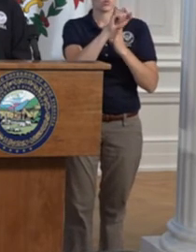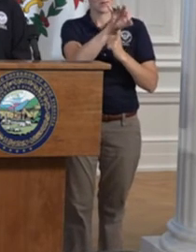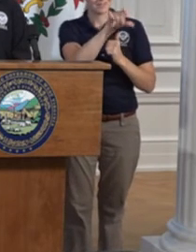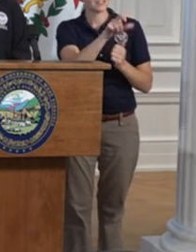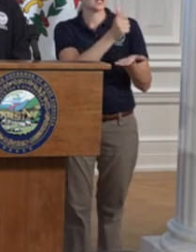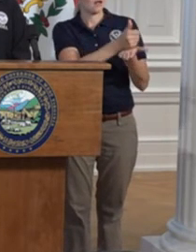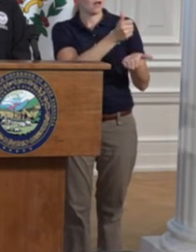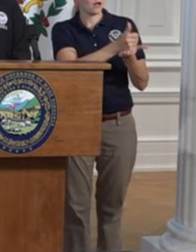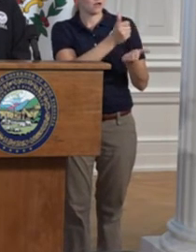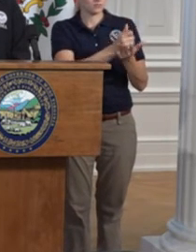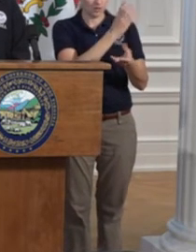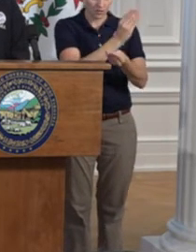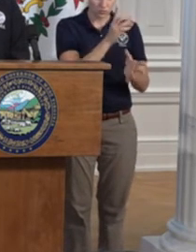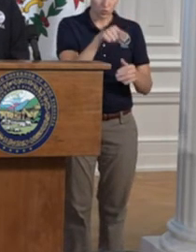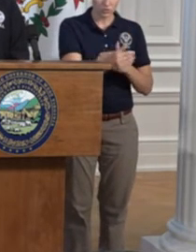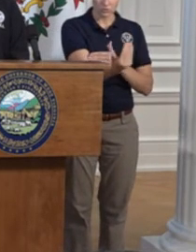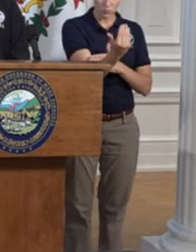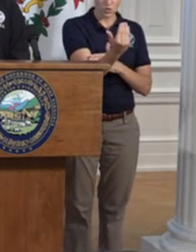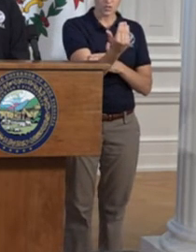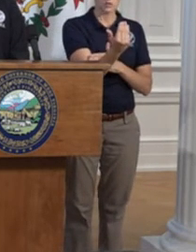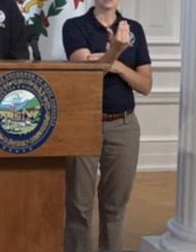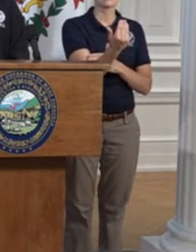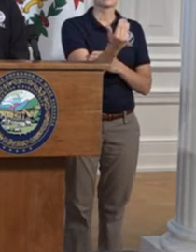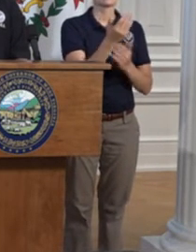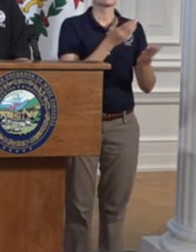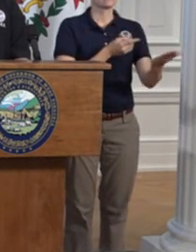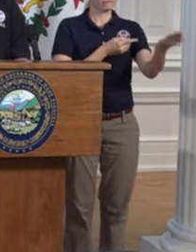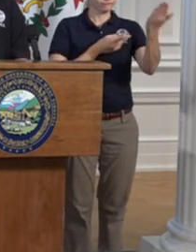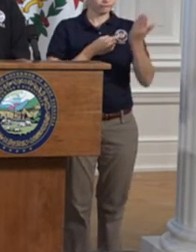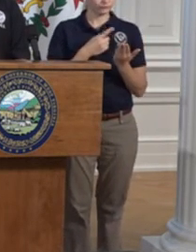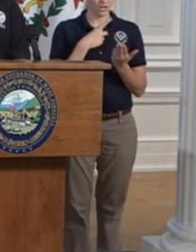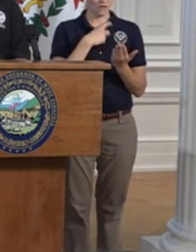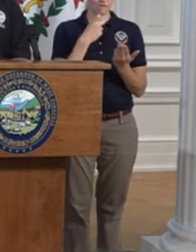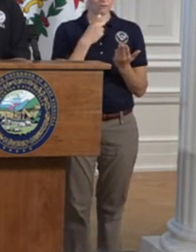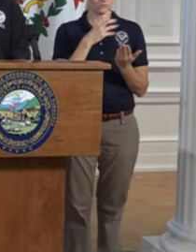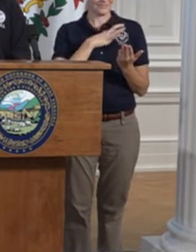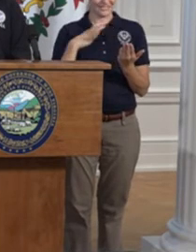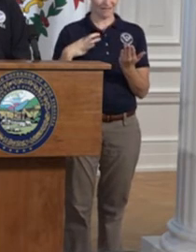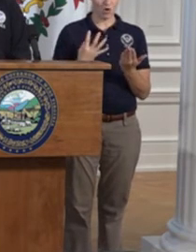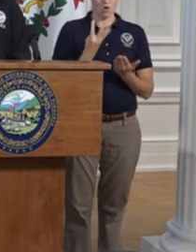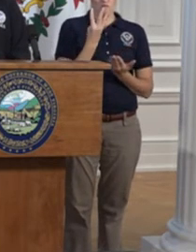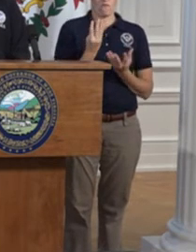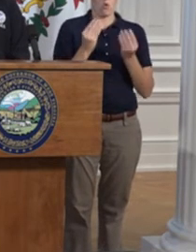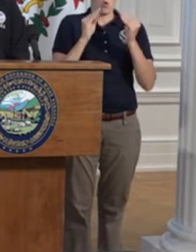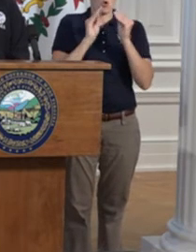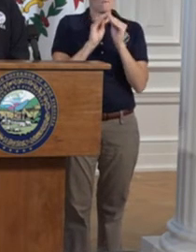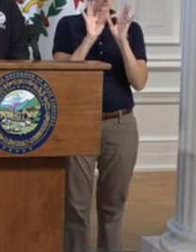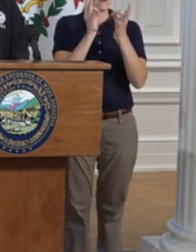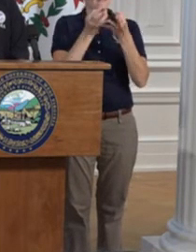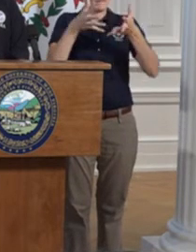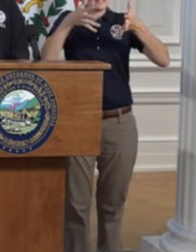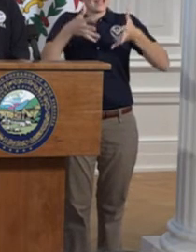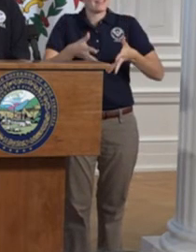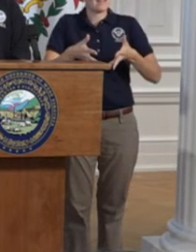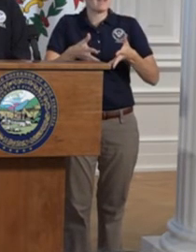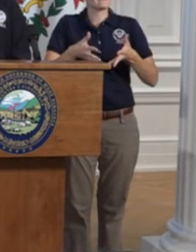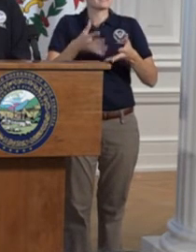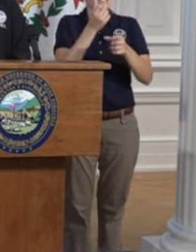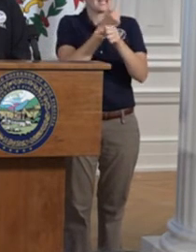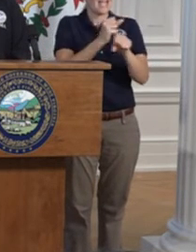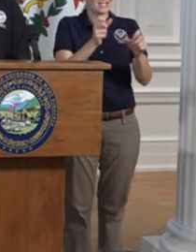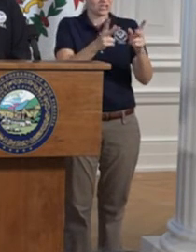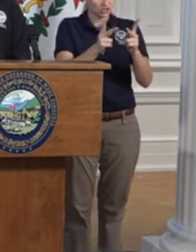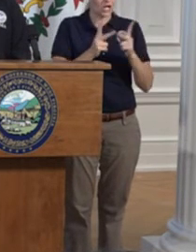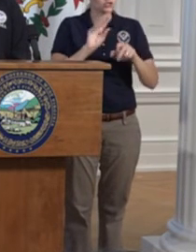this morning I received a brief from my staff. There are 4 more families left in shelters. 3 of those families